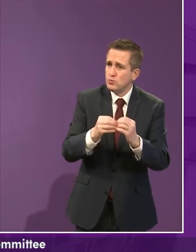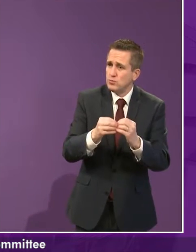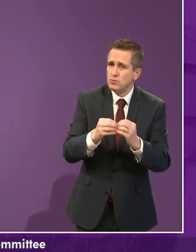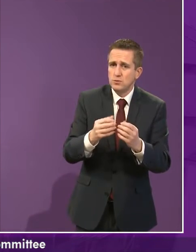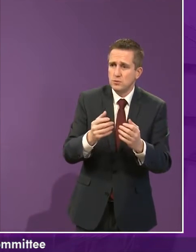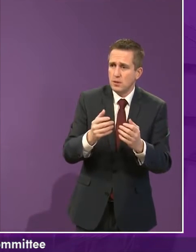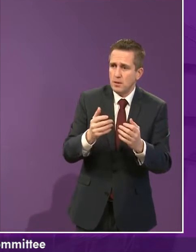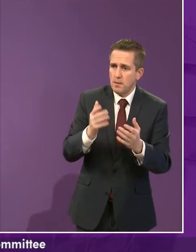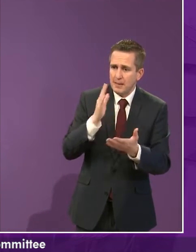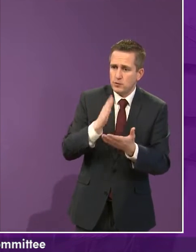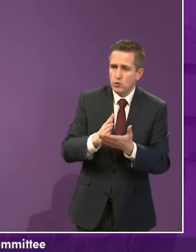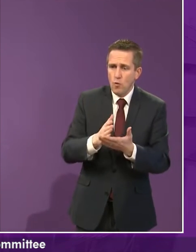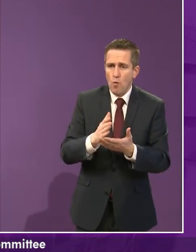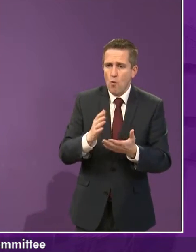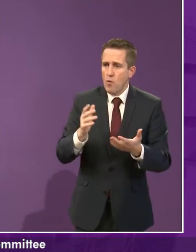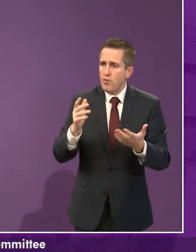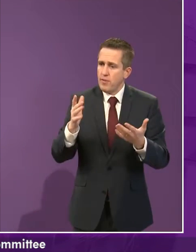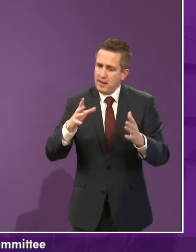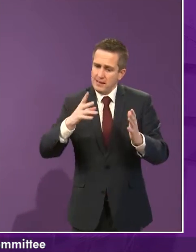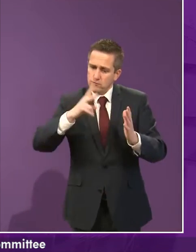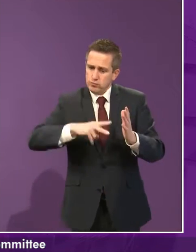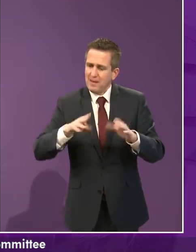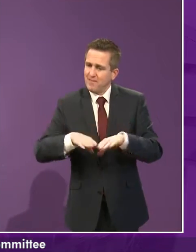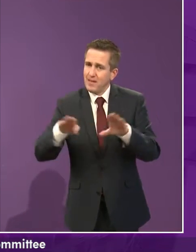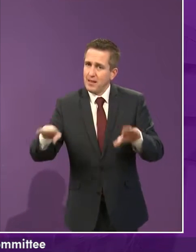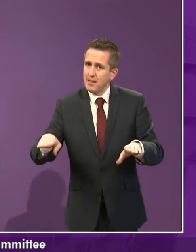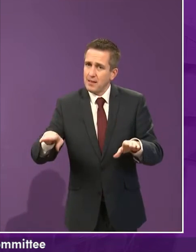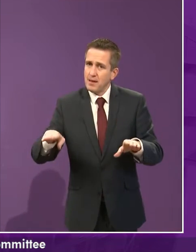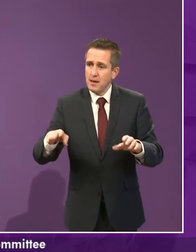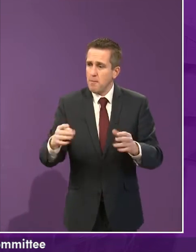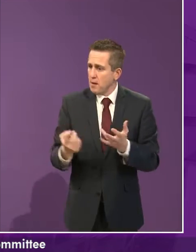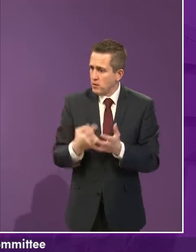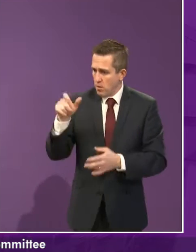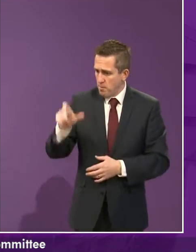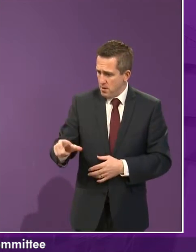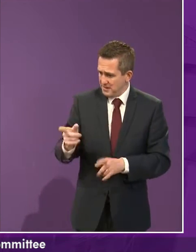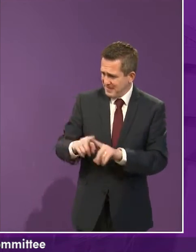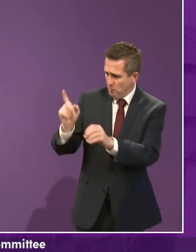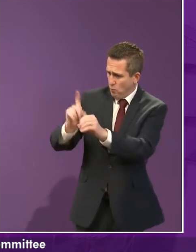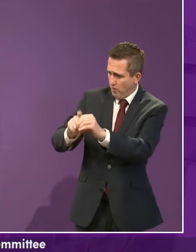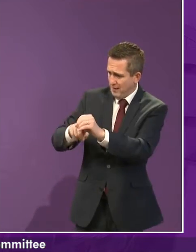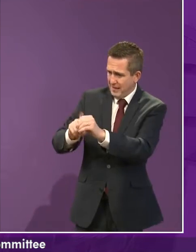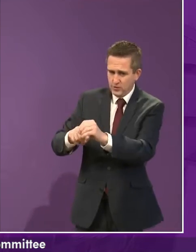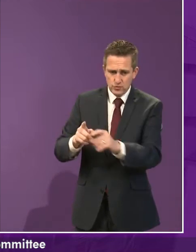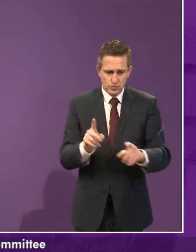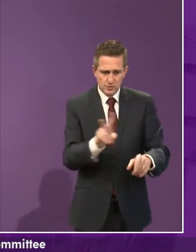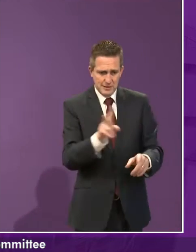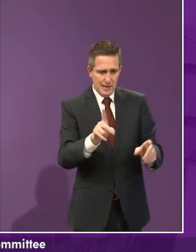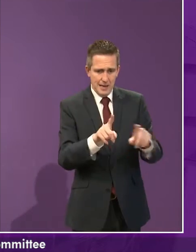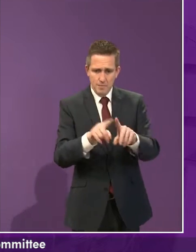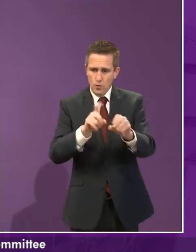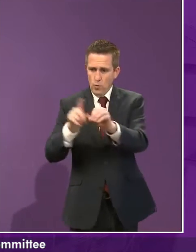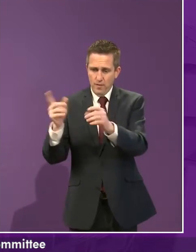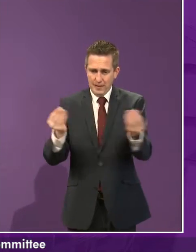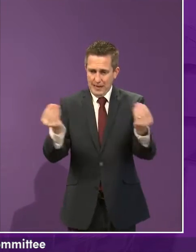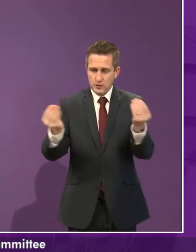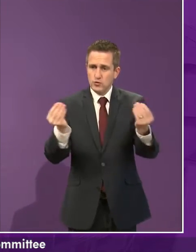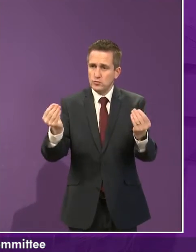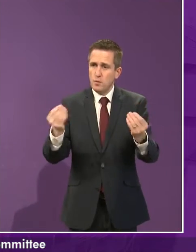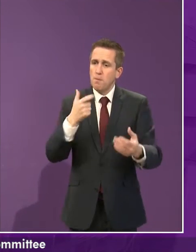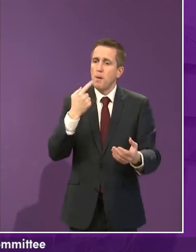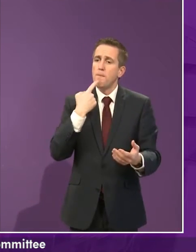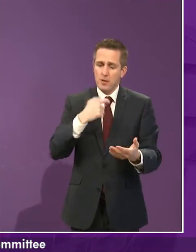to one of your institutions, and someone who perhaps does with exactly the same qualifications, how do we know that there's fairness being